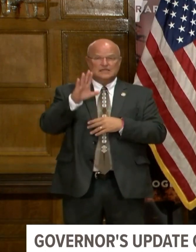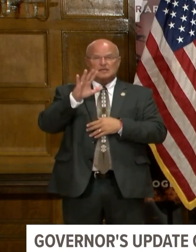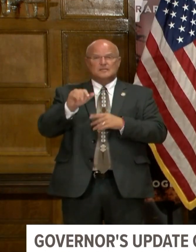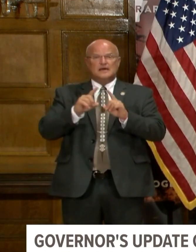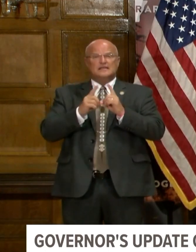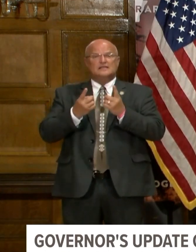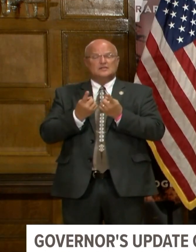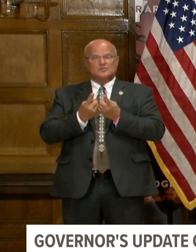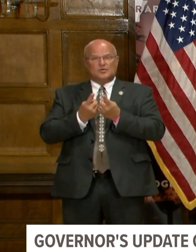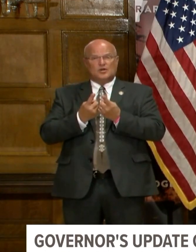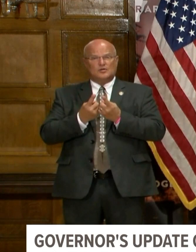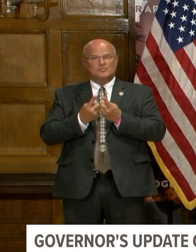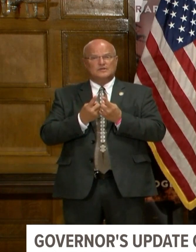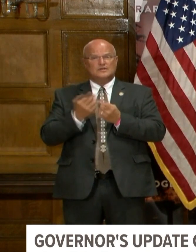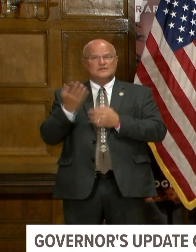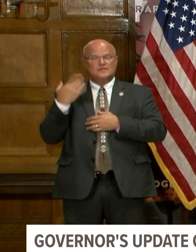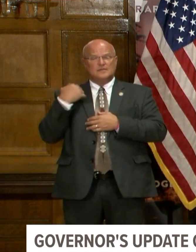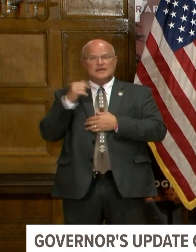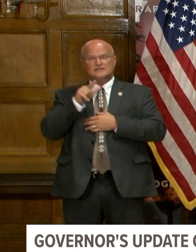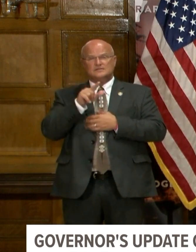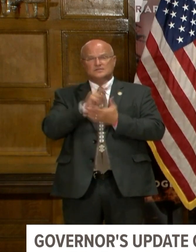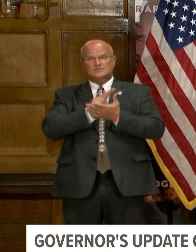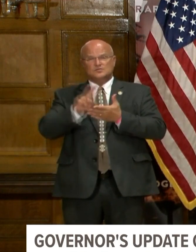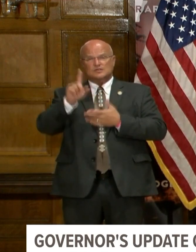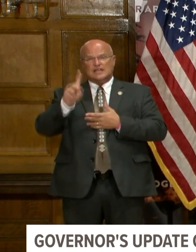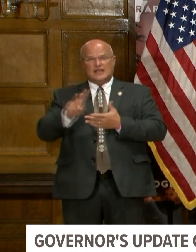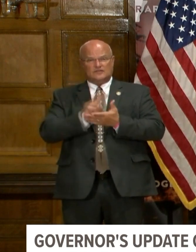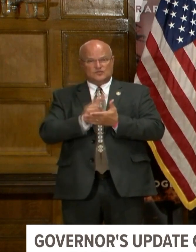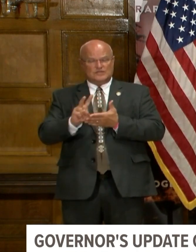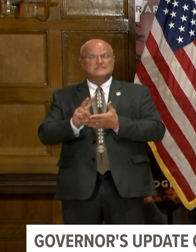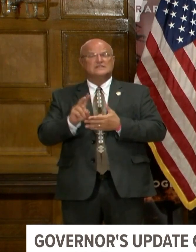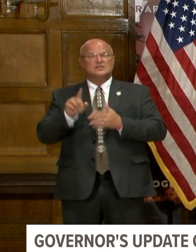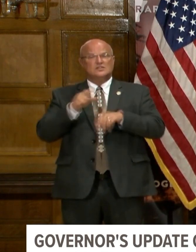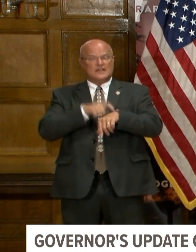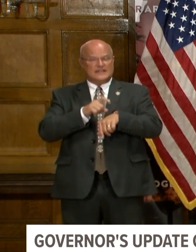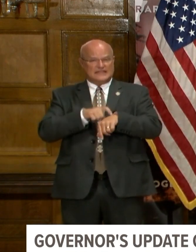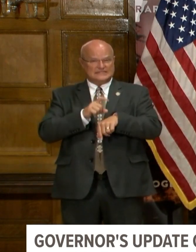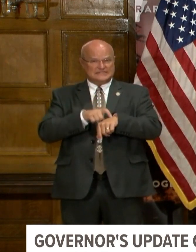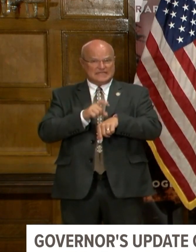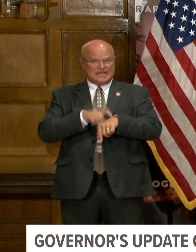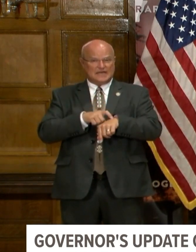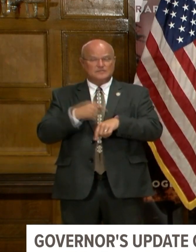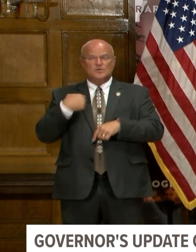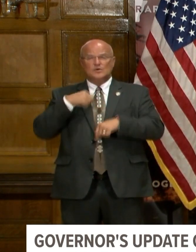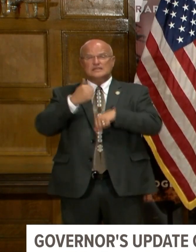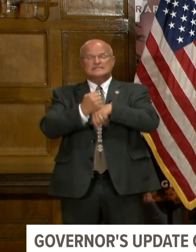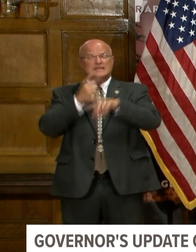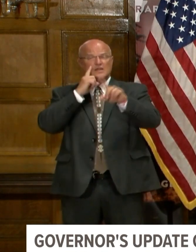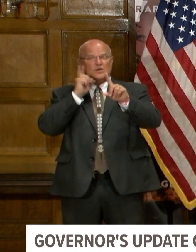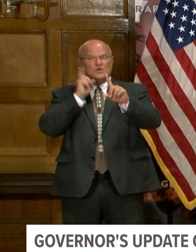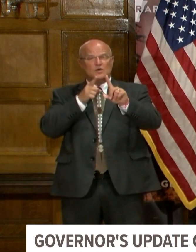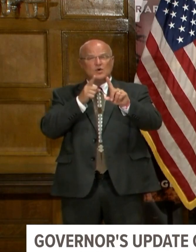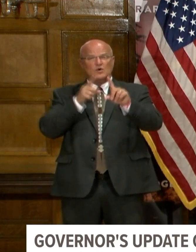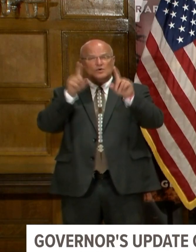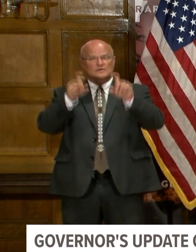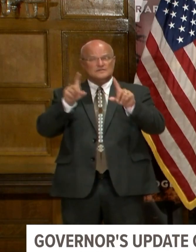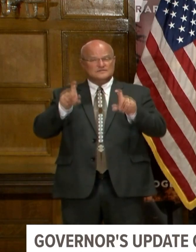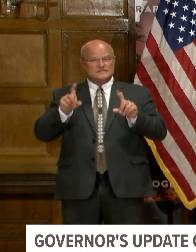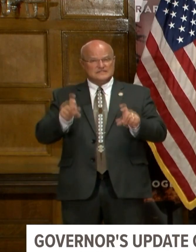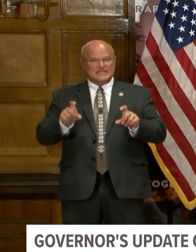the department over the last 2.5 weeks. During that period of time, we set a goal of